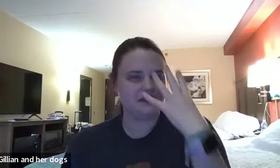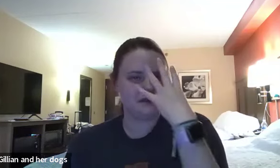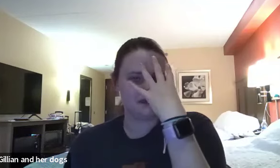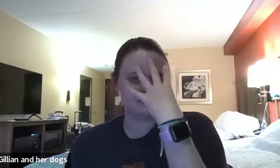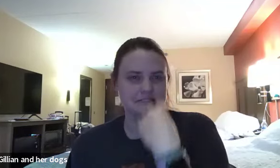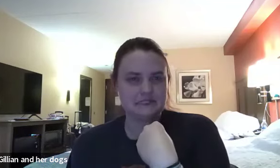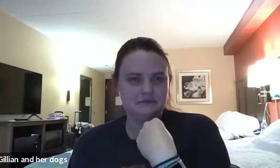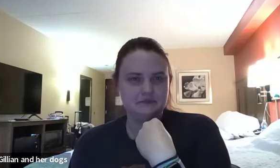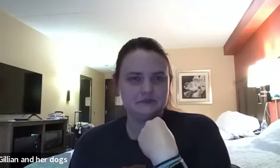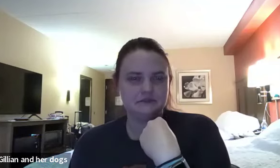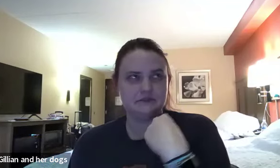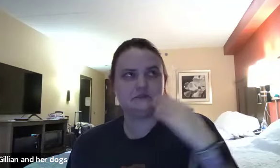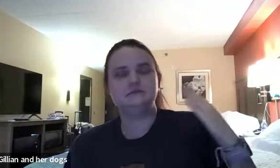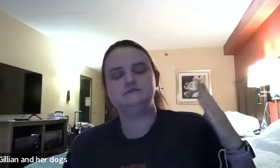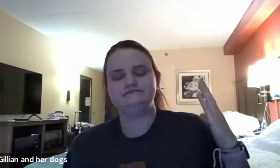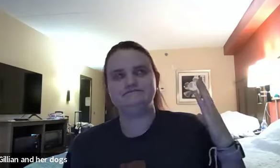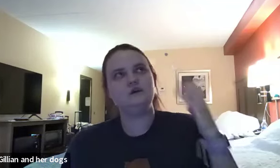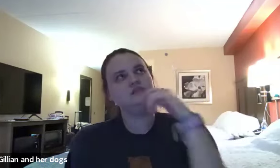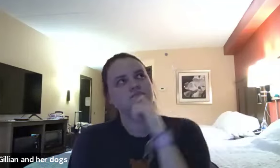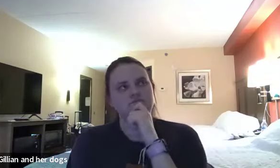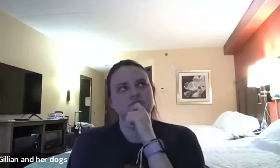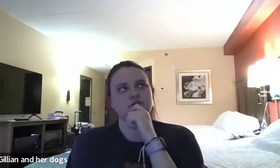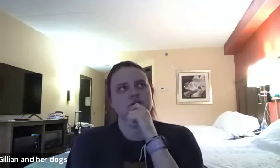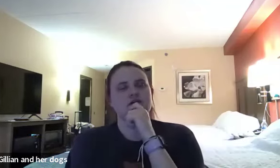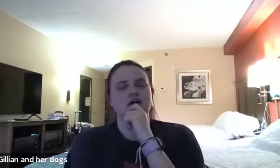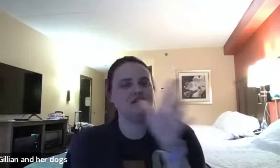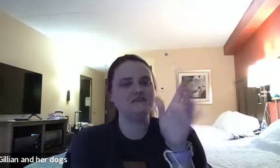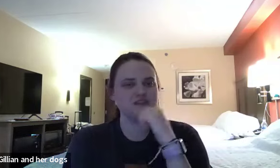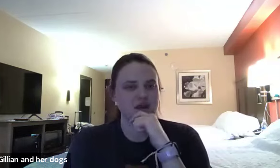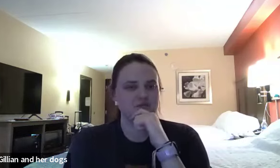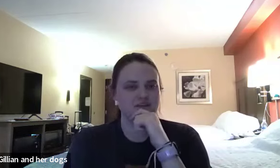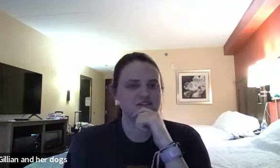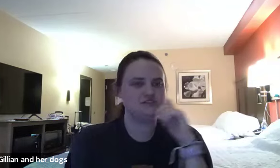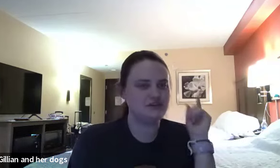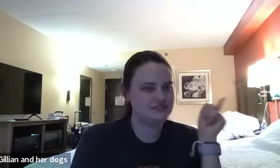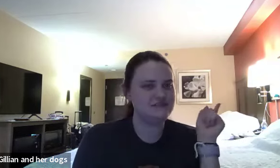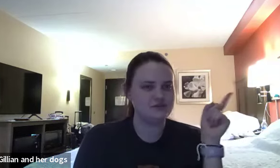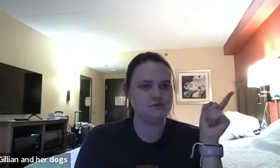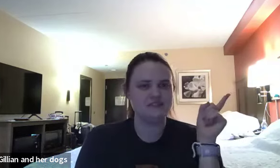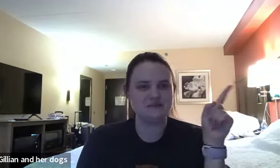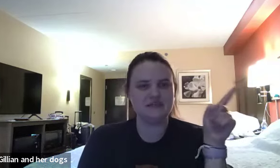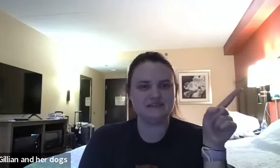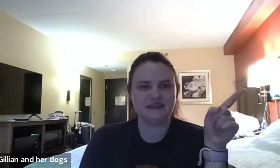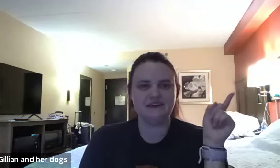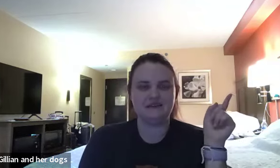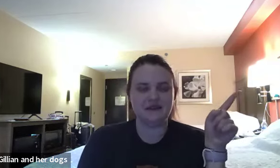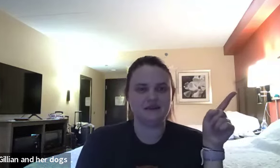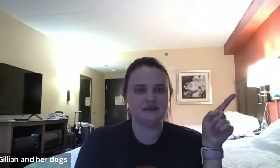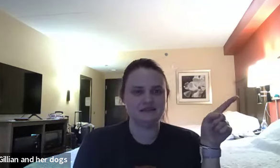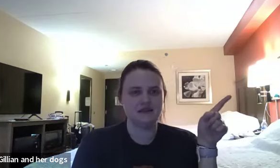like sleep. Well, I'm having to think about it because there is a difference between sleeping in late, like